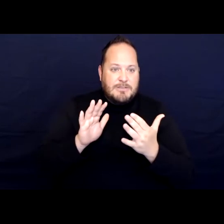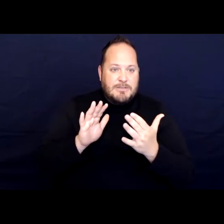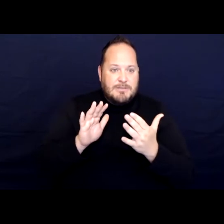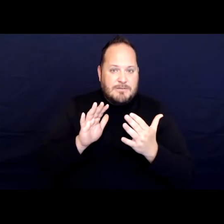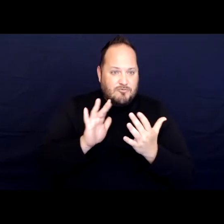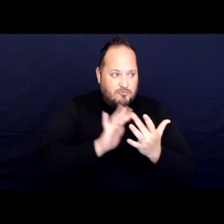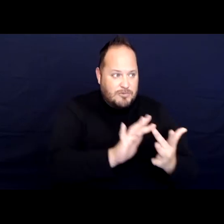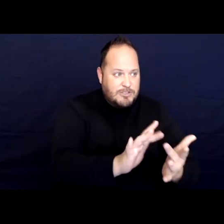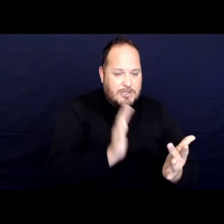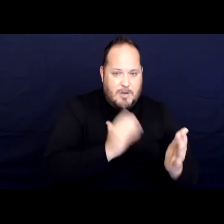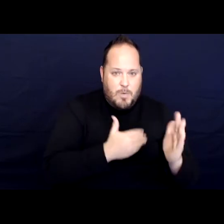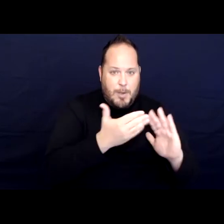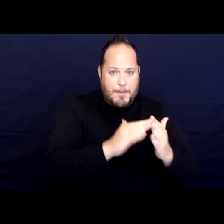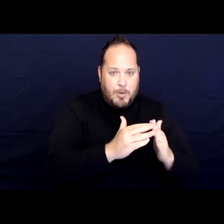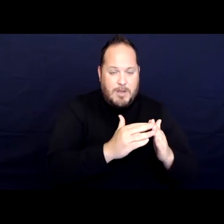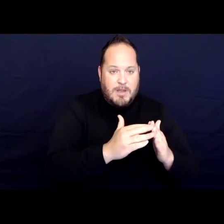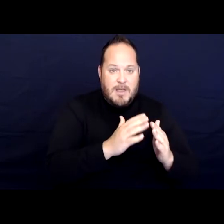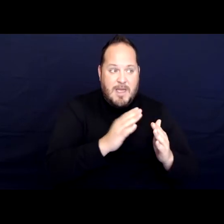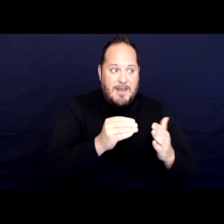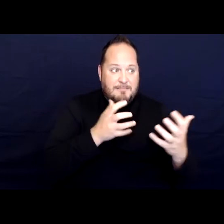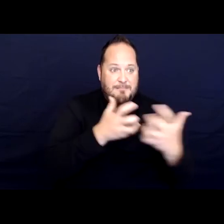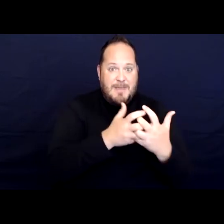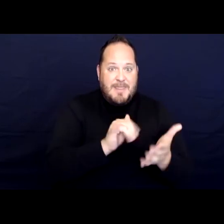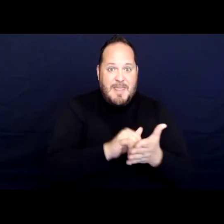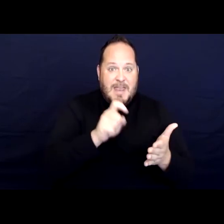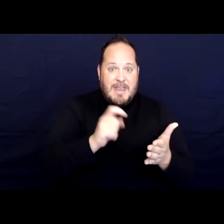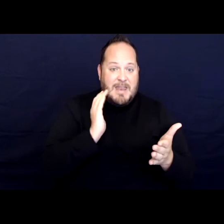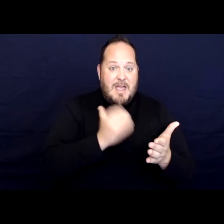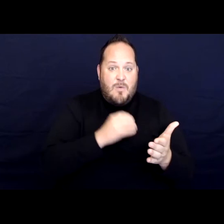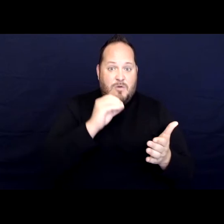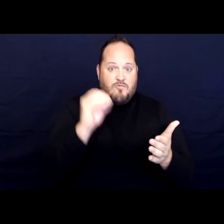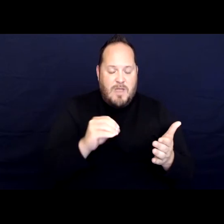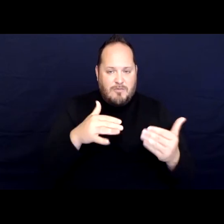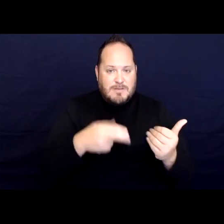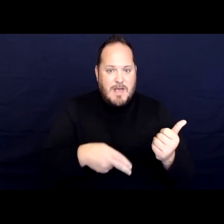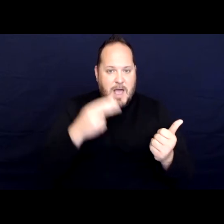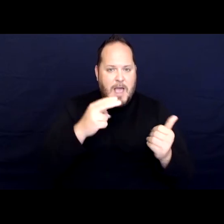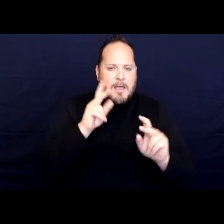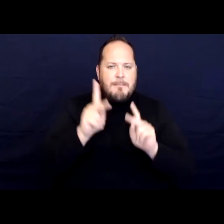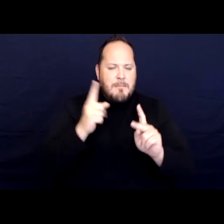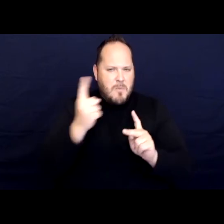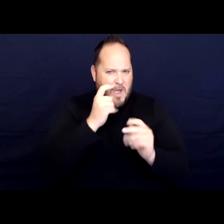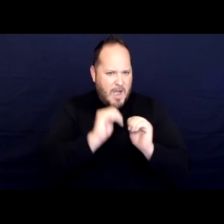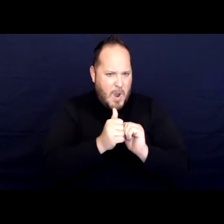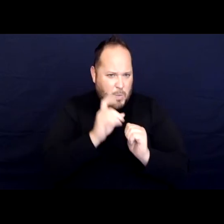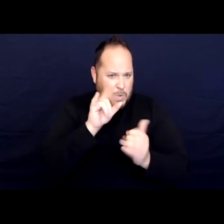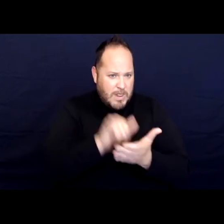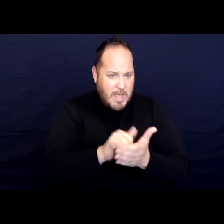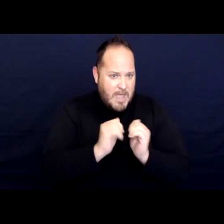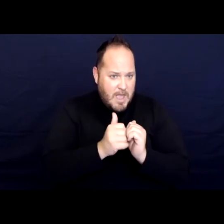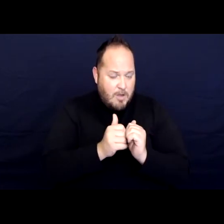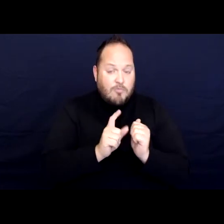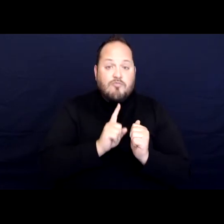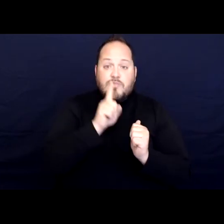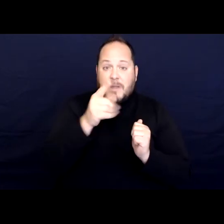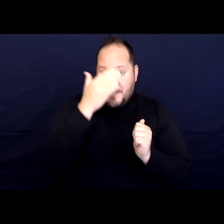was exceedingly high. And I think a lot of people questioned, how did you do that? And it was really because not